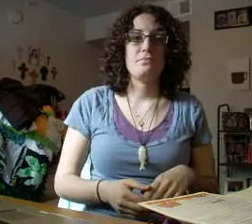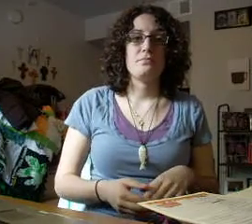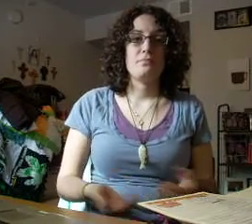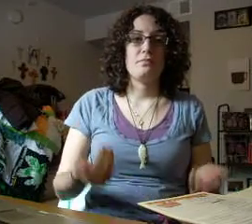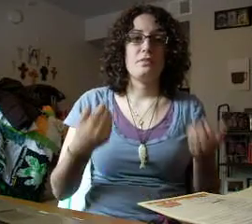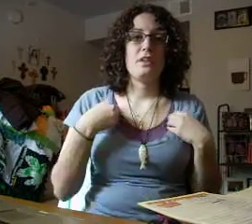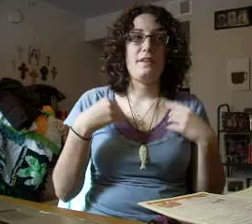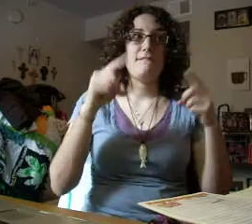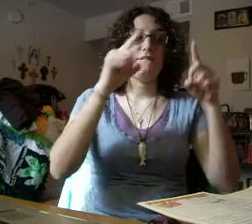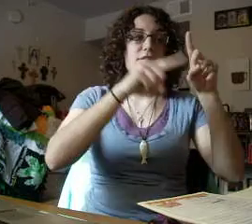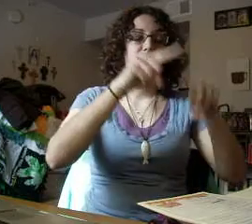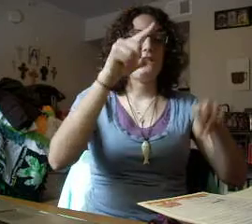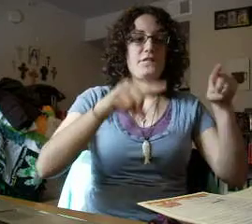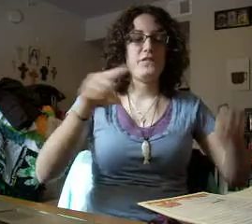varying physical properties.